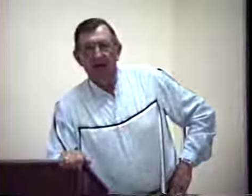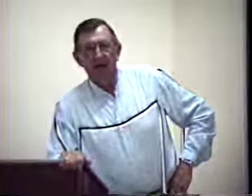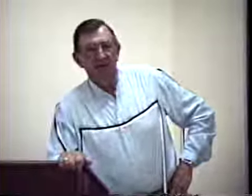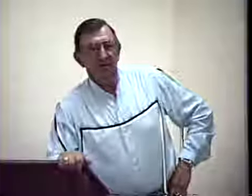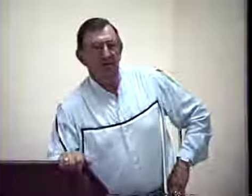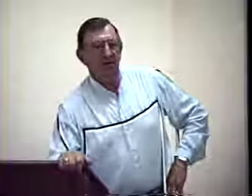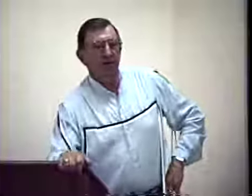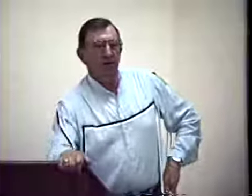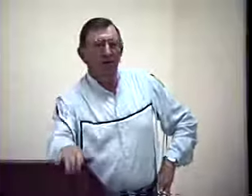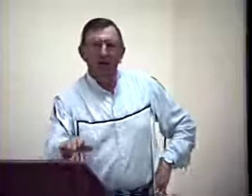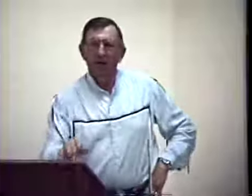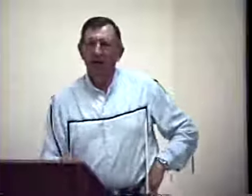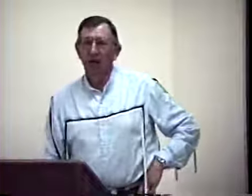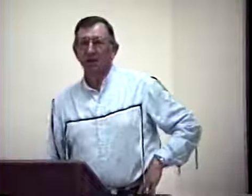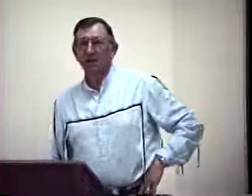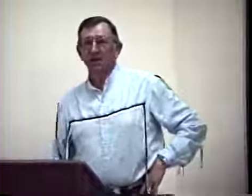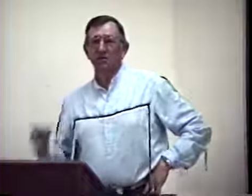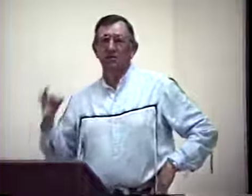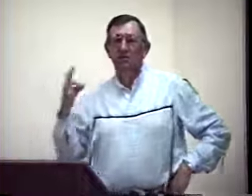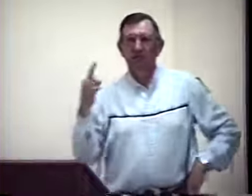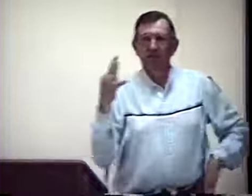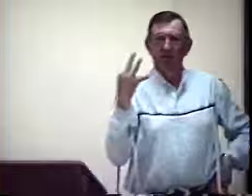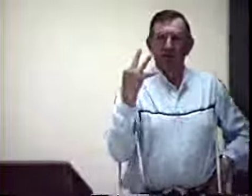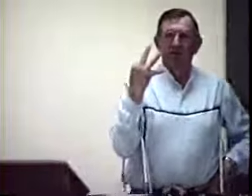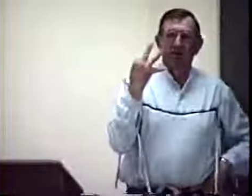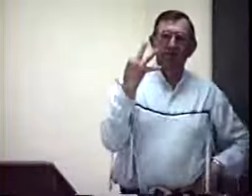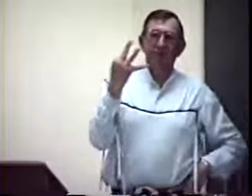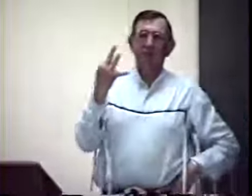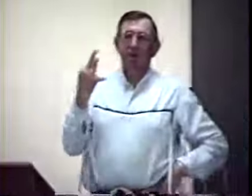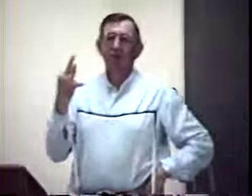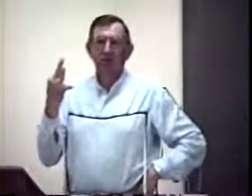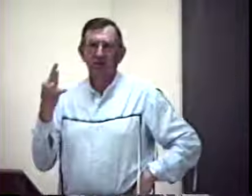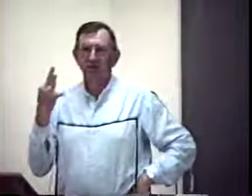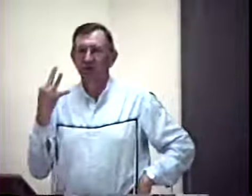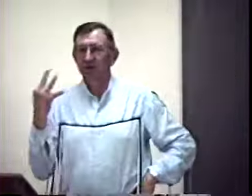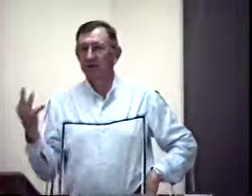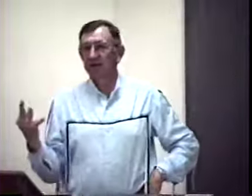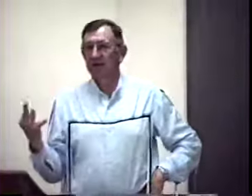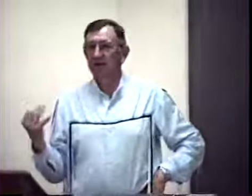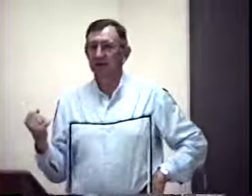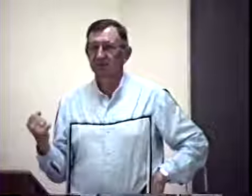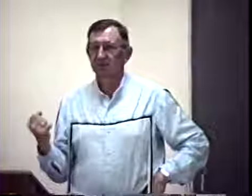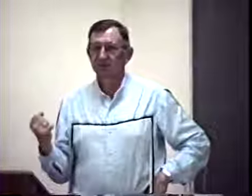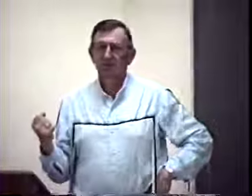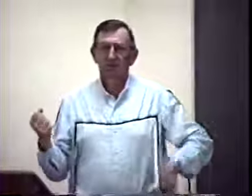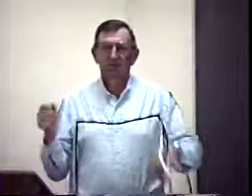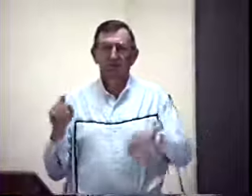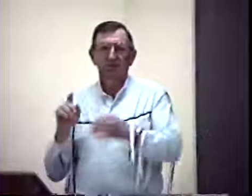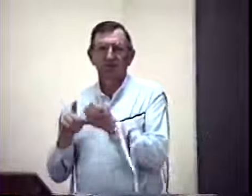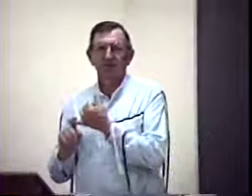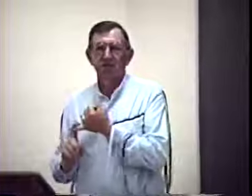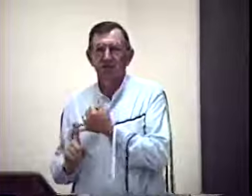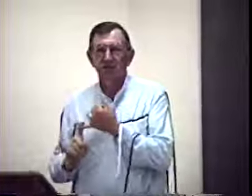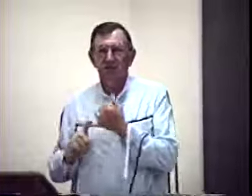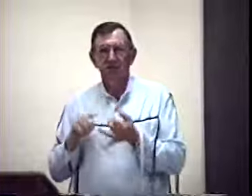I've achieved at least 3 of my goals with this last class, with Janice, with